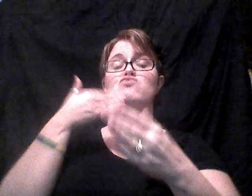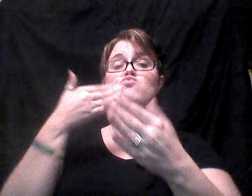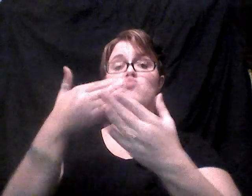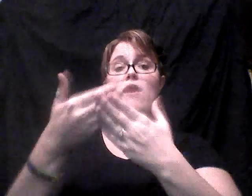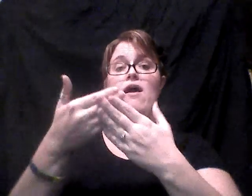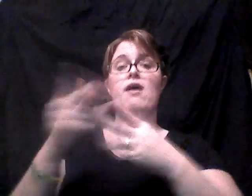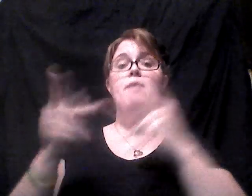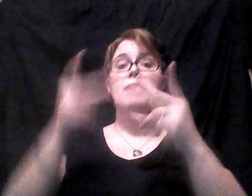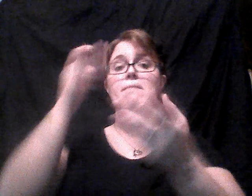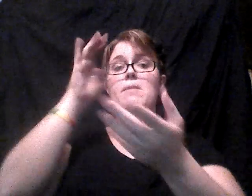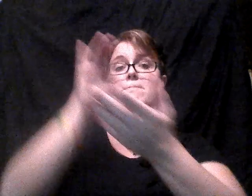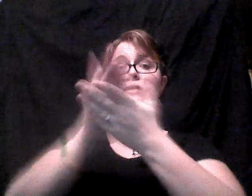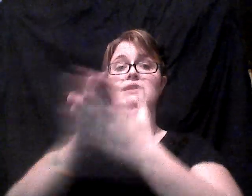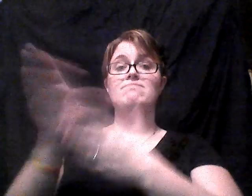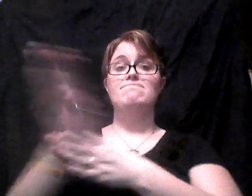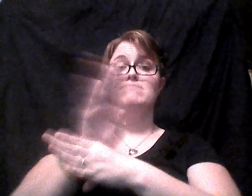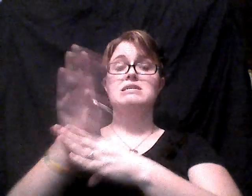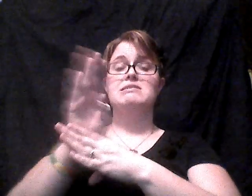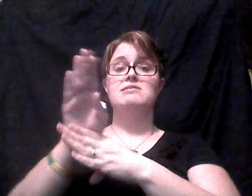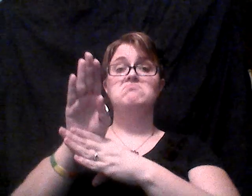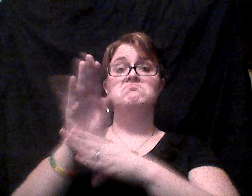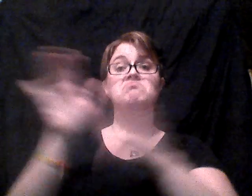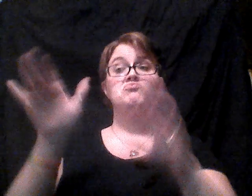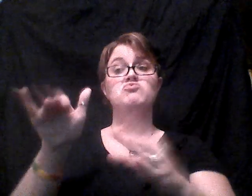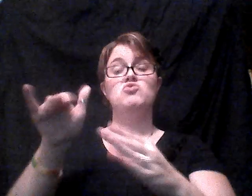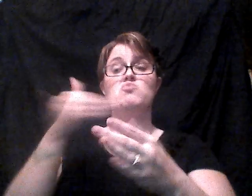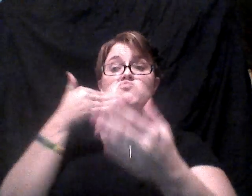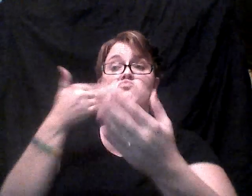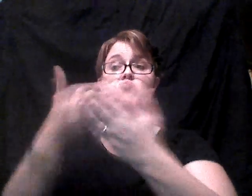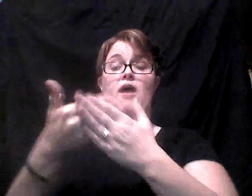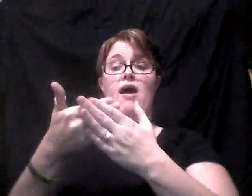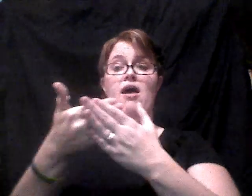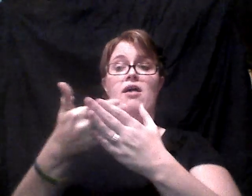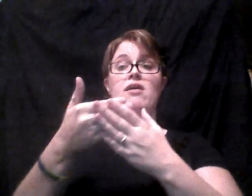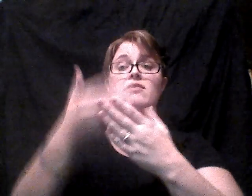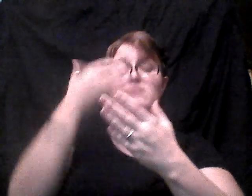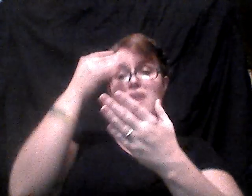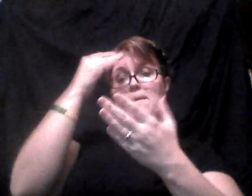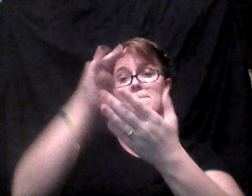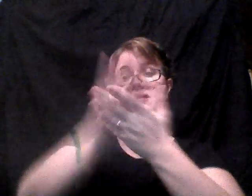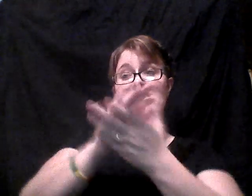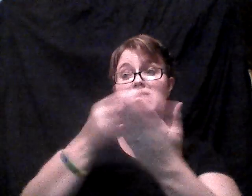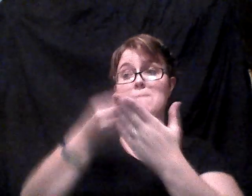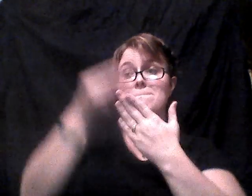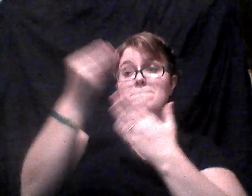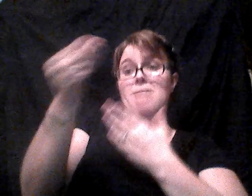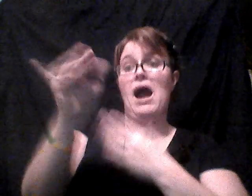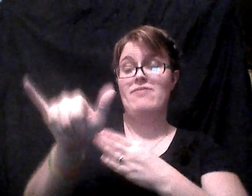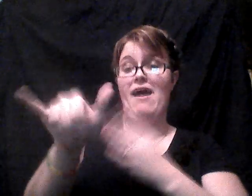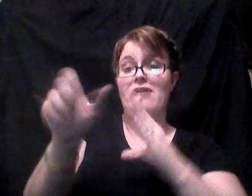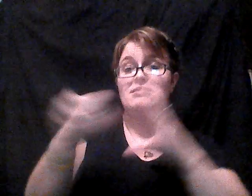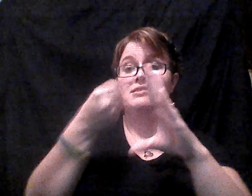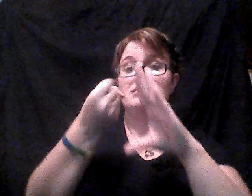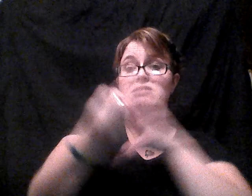do better, the more that they buy that stock, and the more you buy that stock, the more that stock begins to cost, and you think you're